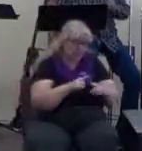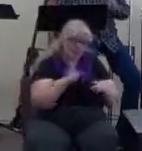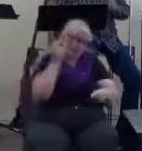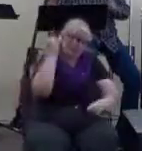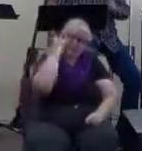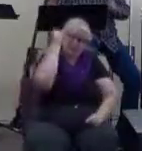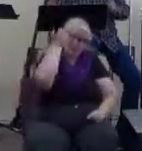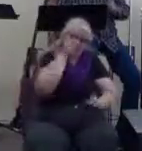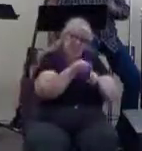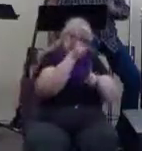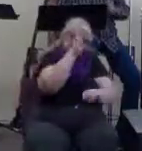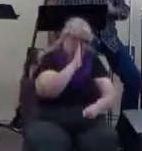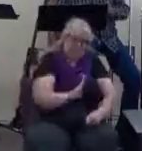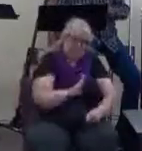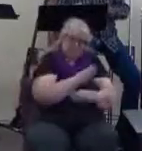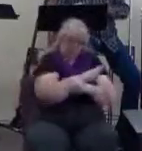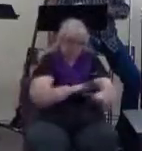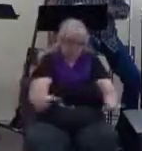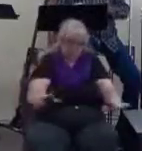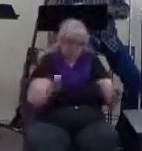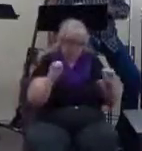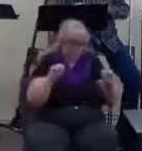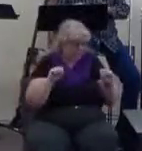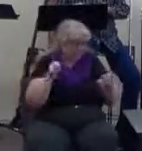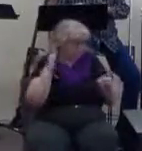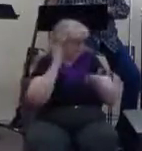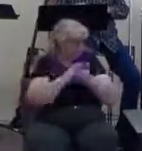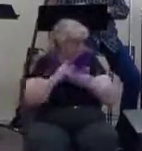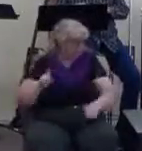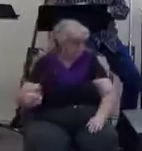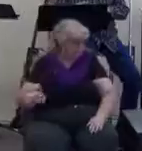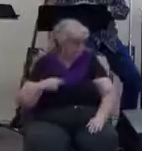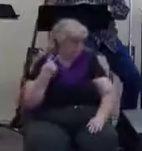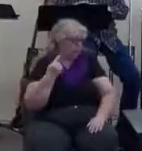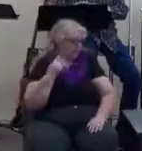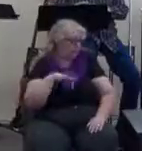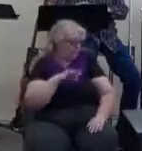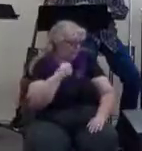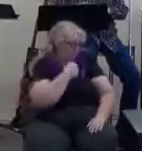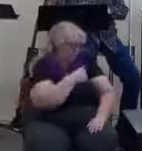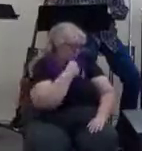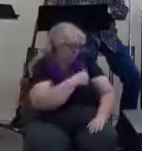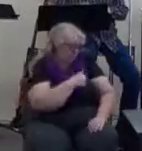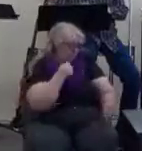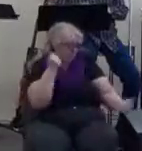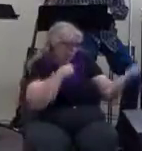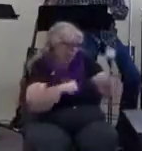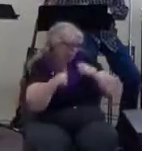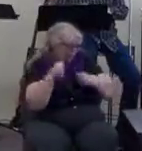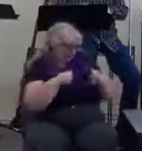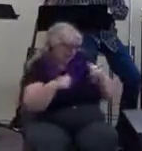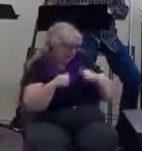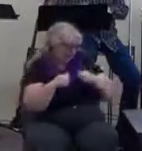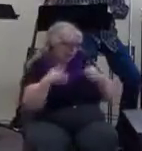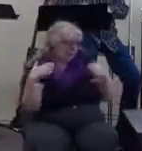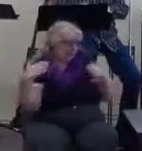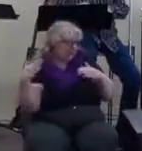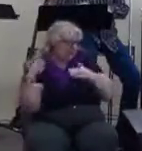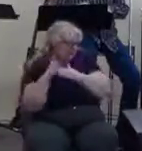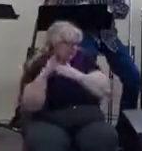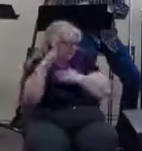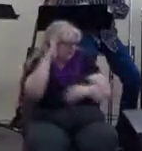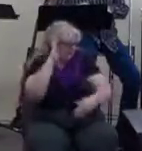you'll not be able to stop these men. You will only find yourselves fighting against the God."